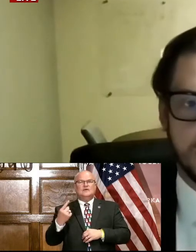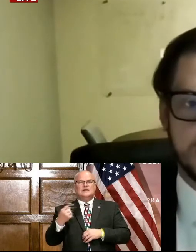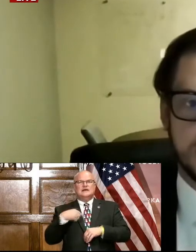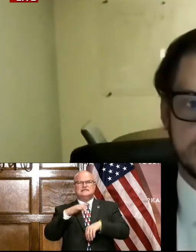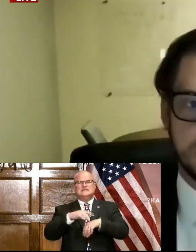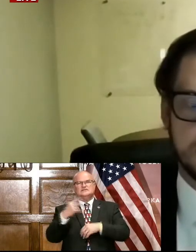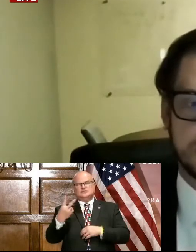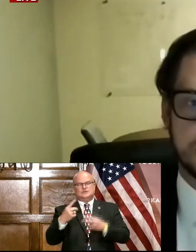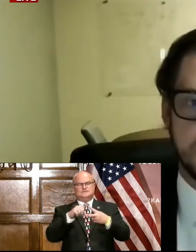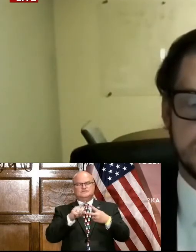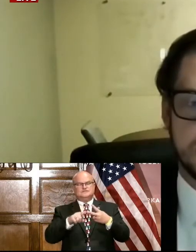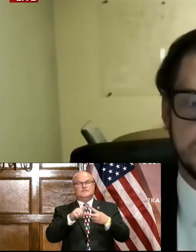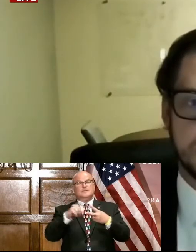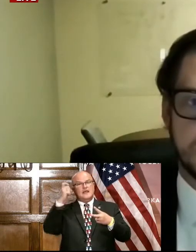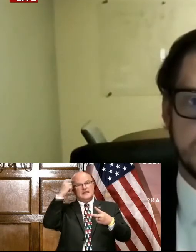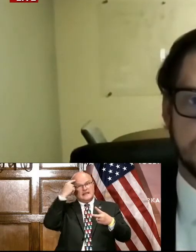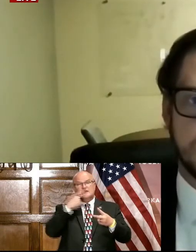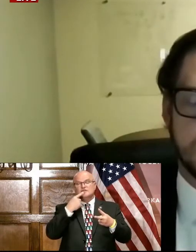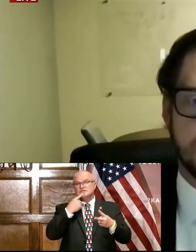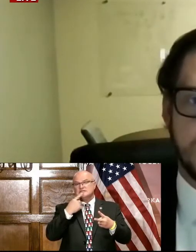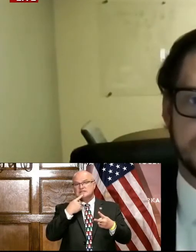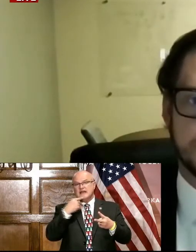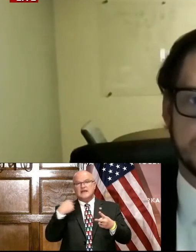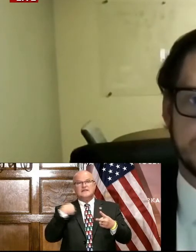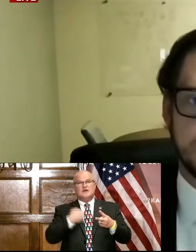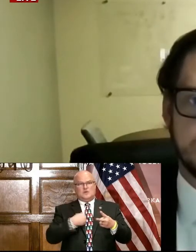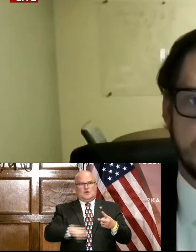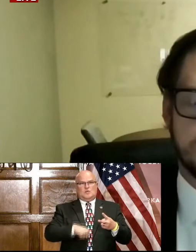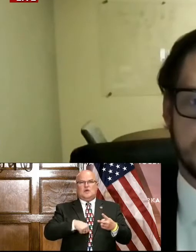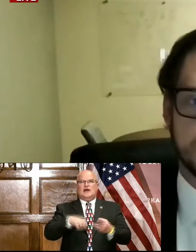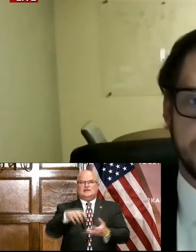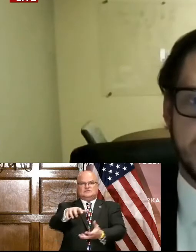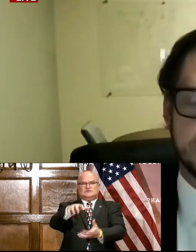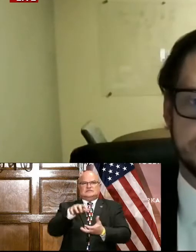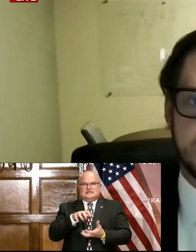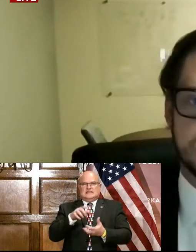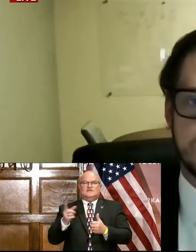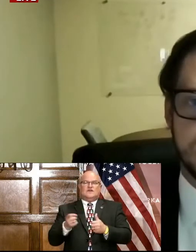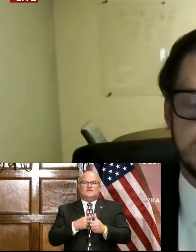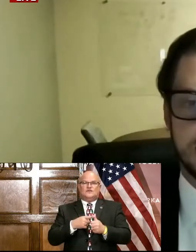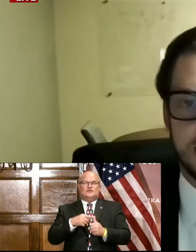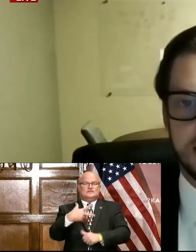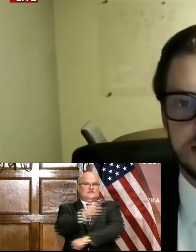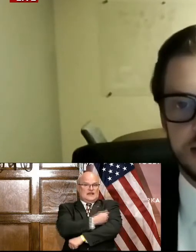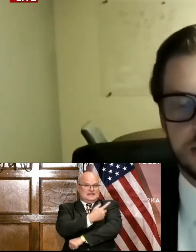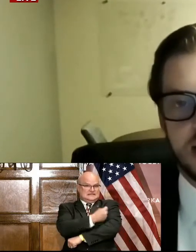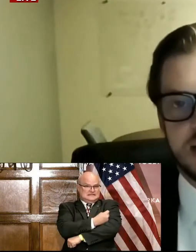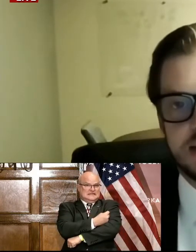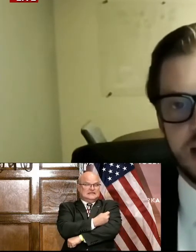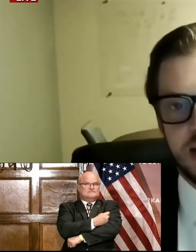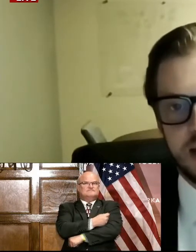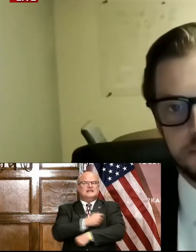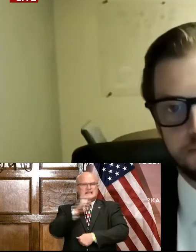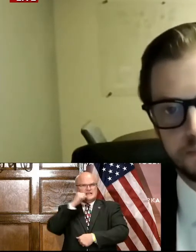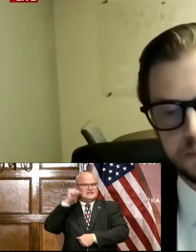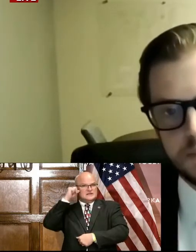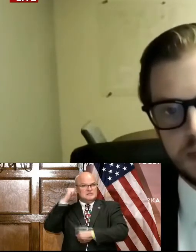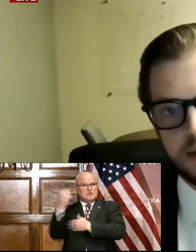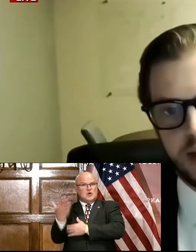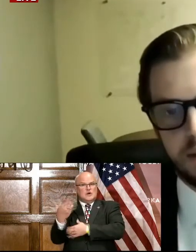those. One, as the governor just mentioned, we were proud to receive our first batch of vaccine yesterday at 10